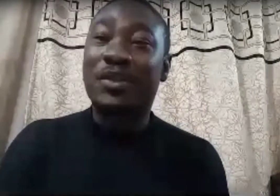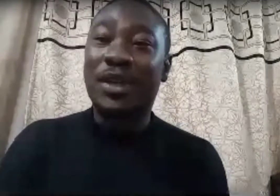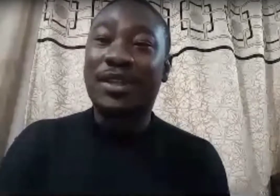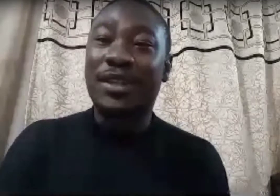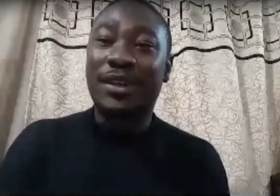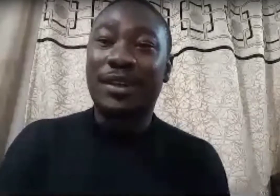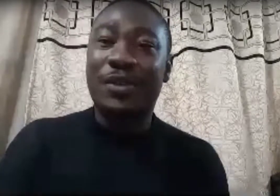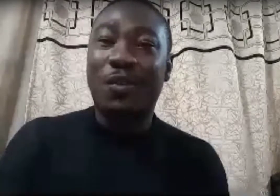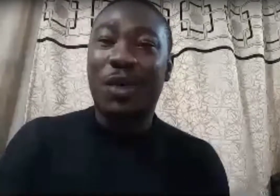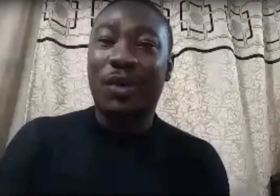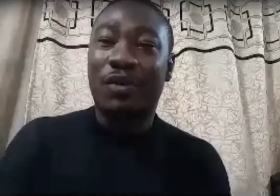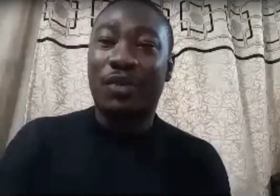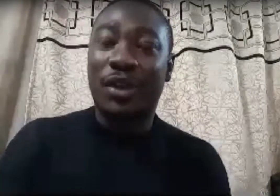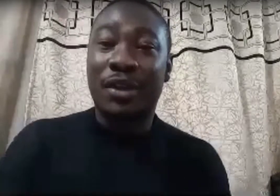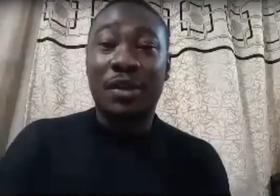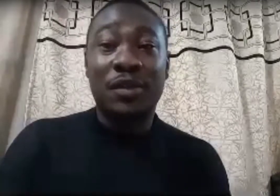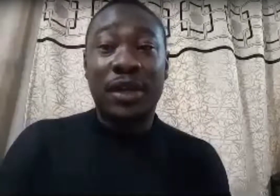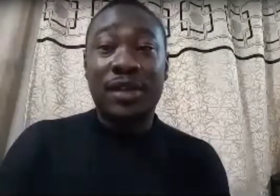So like I said, that seems like a lot to do, but